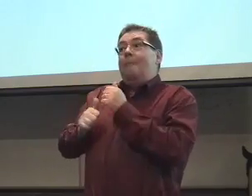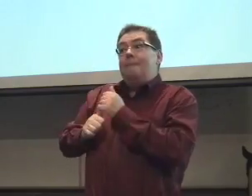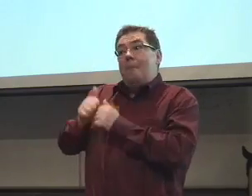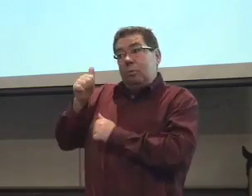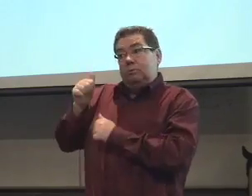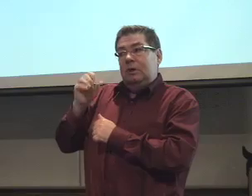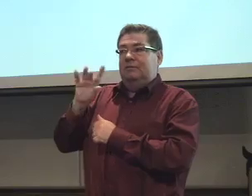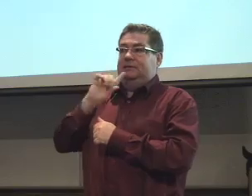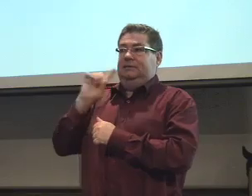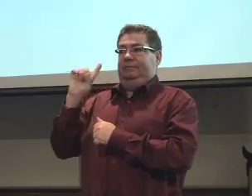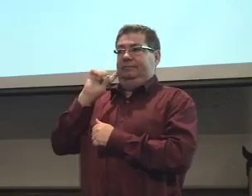children.